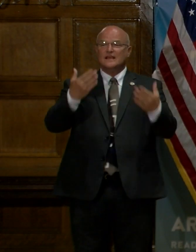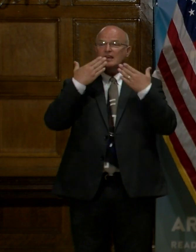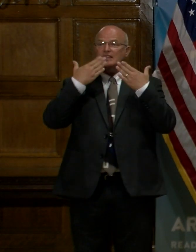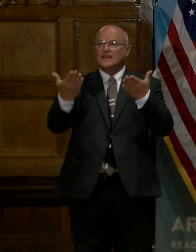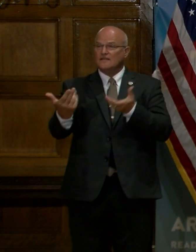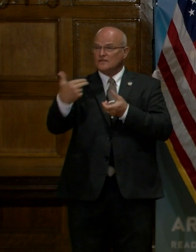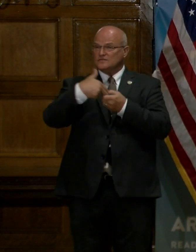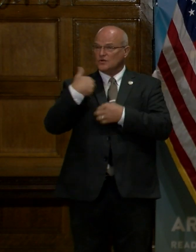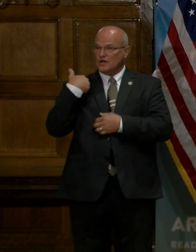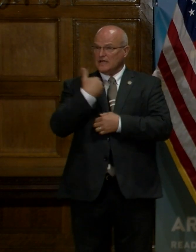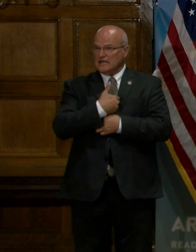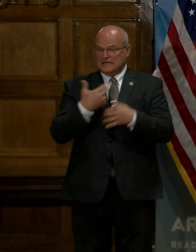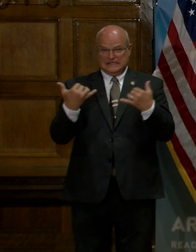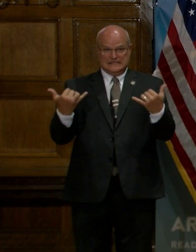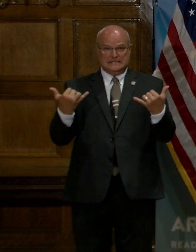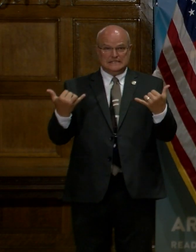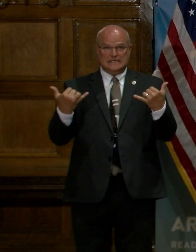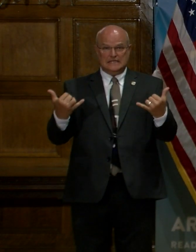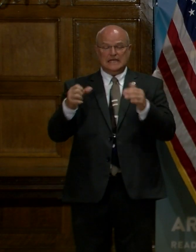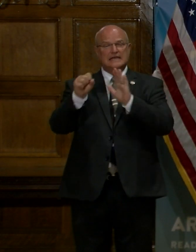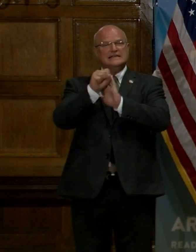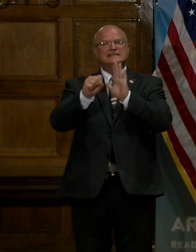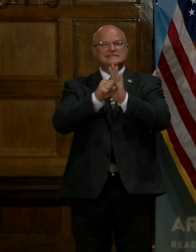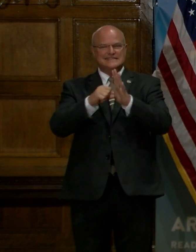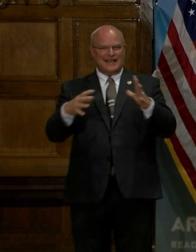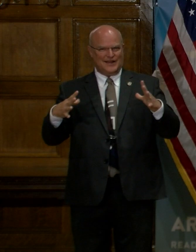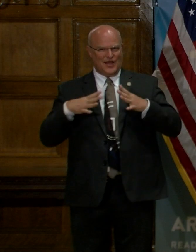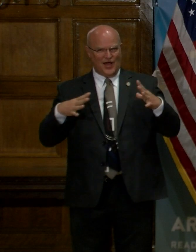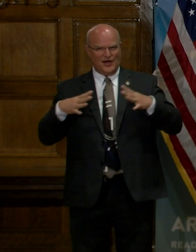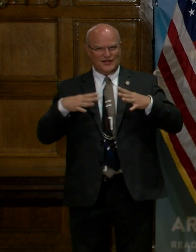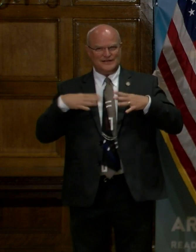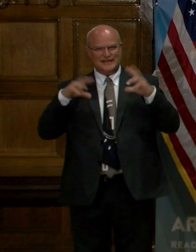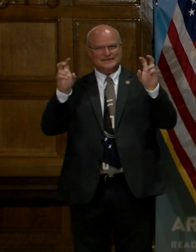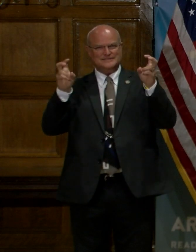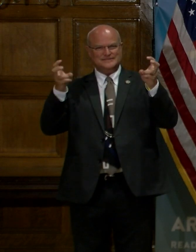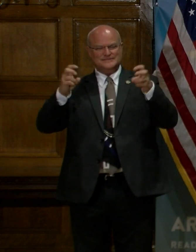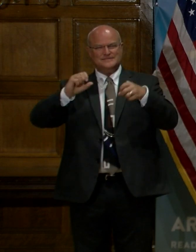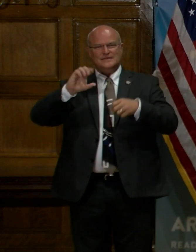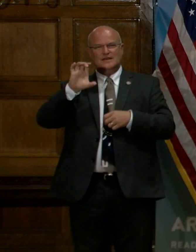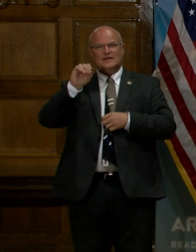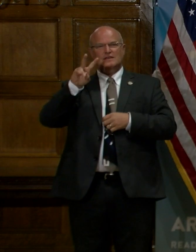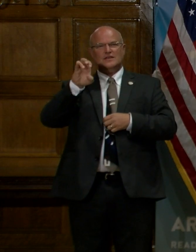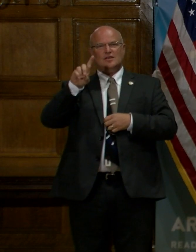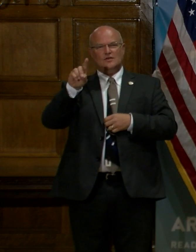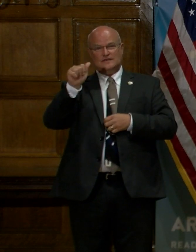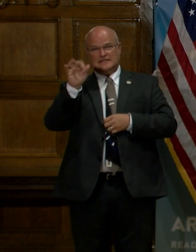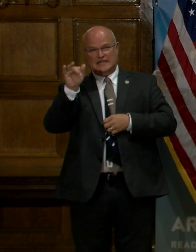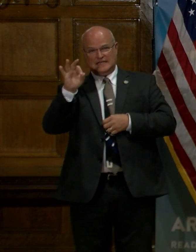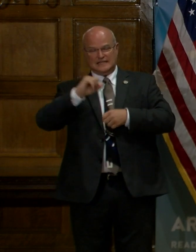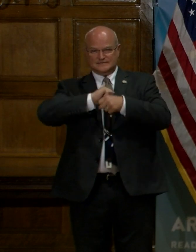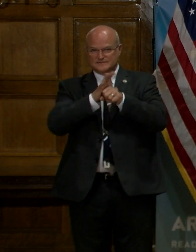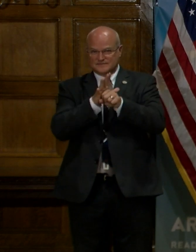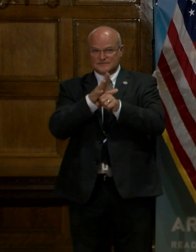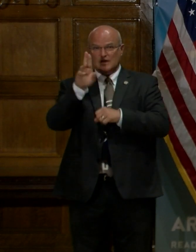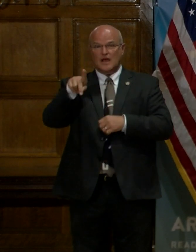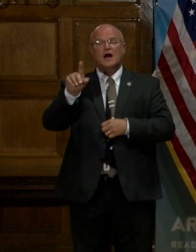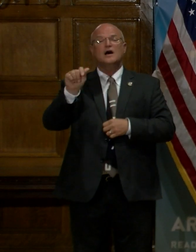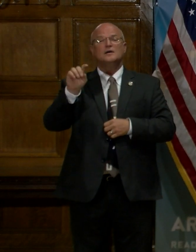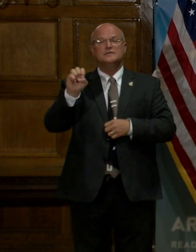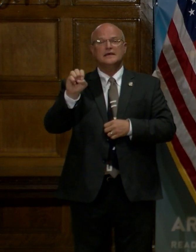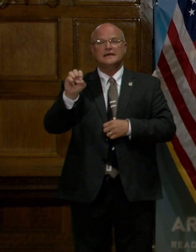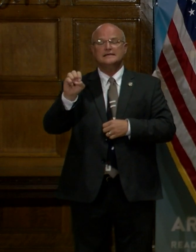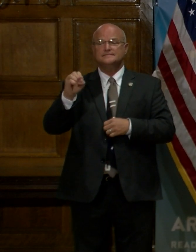Thank you for joining me on this state holiday version of COVID-19, our daily update. And